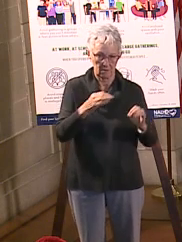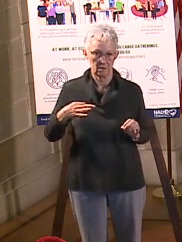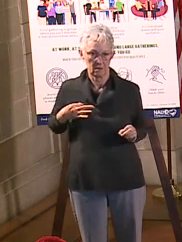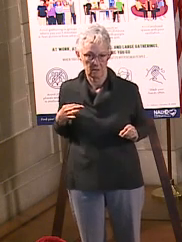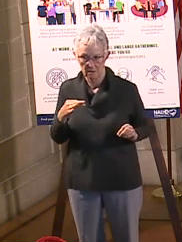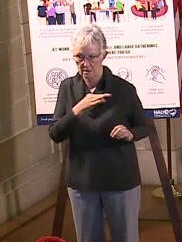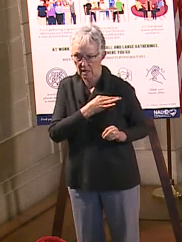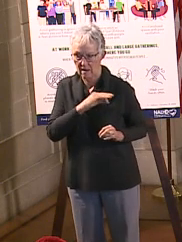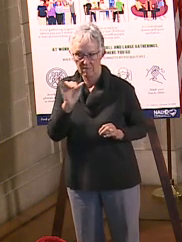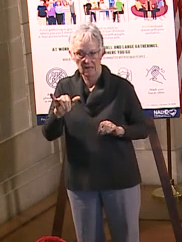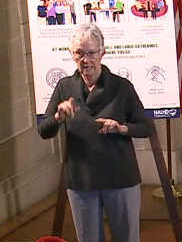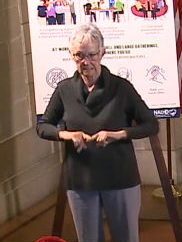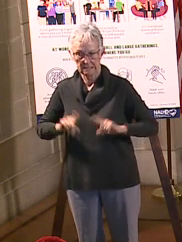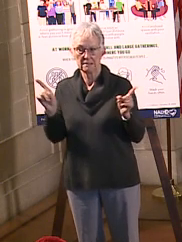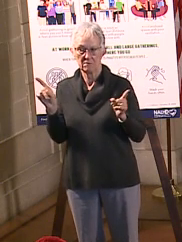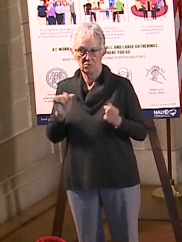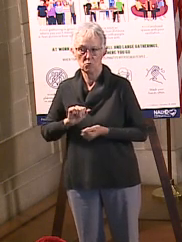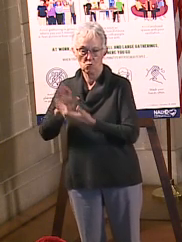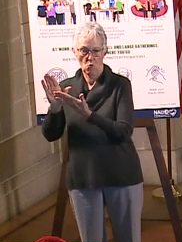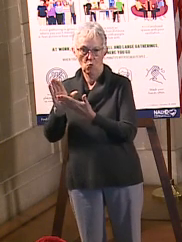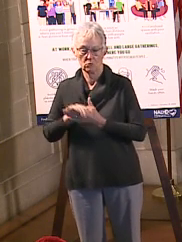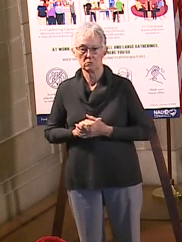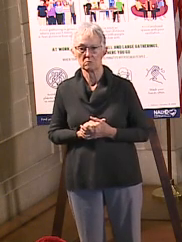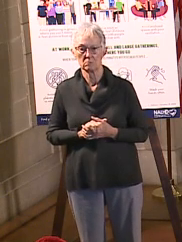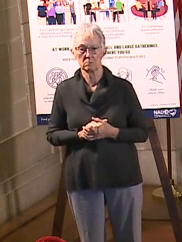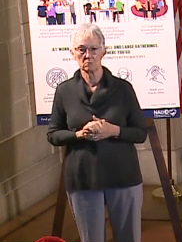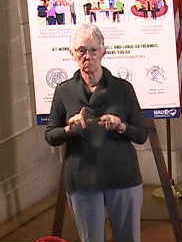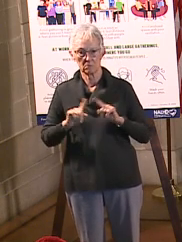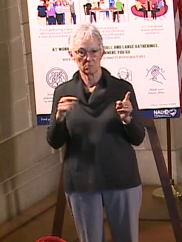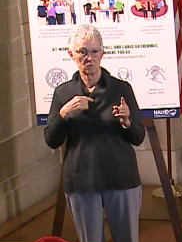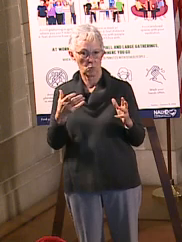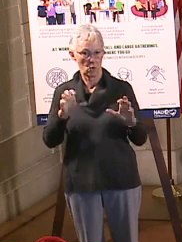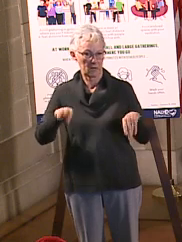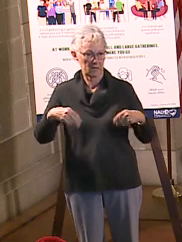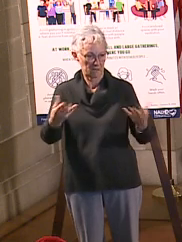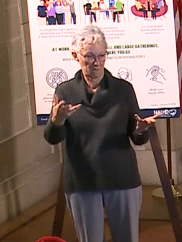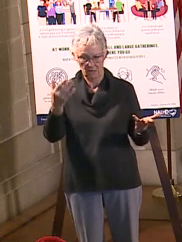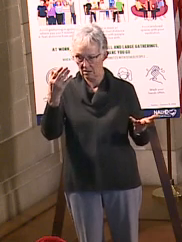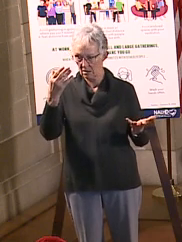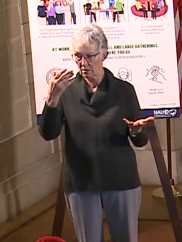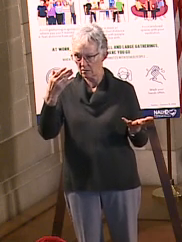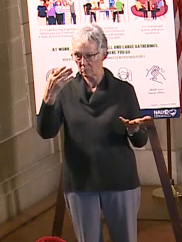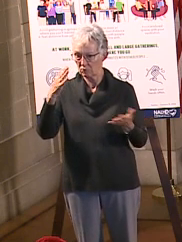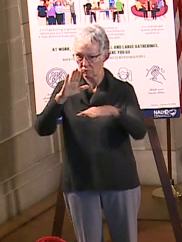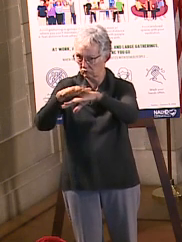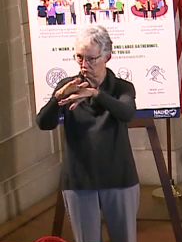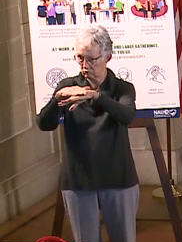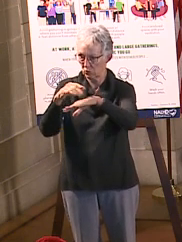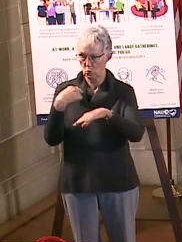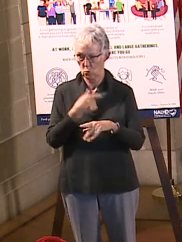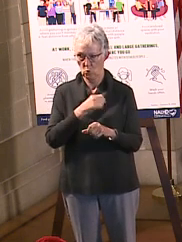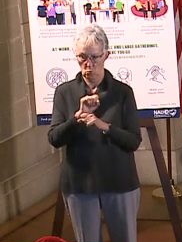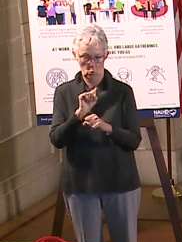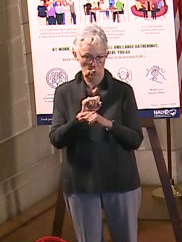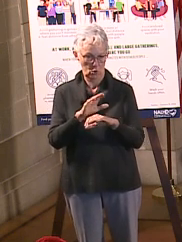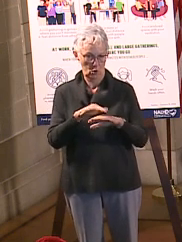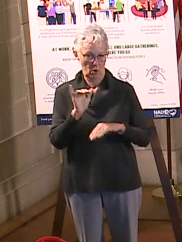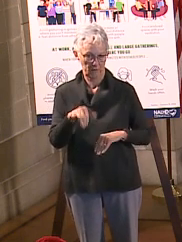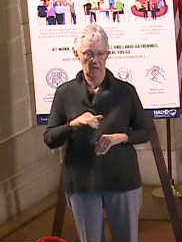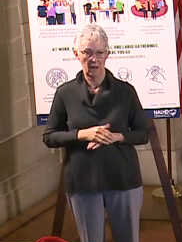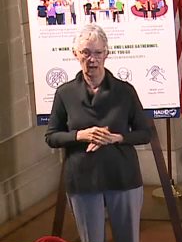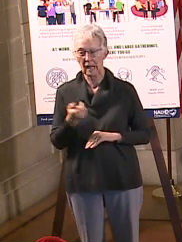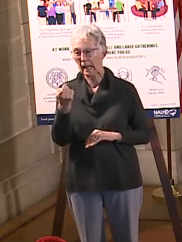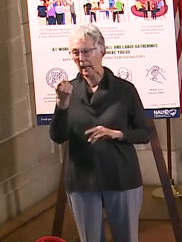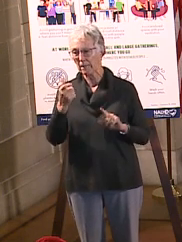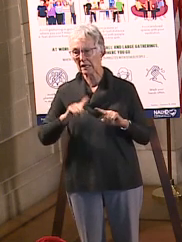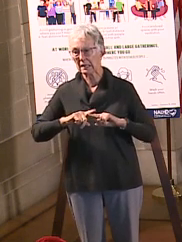made before. He's working through the details of that, but I wanted to give everyone a heads up that we are working through that. There'll be slight differences at our UNK and